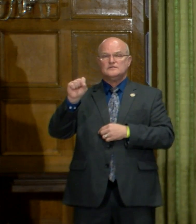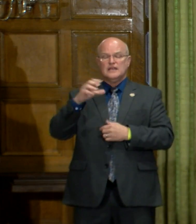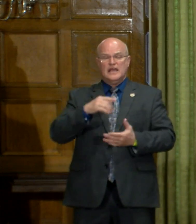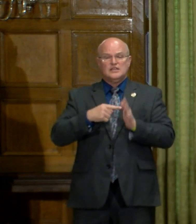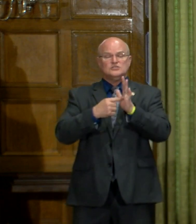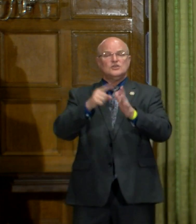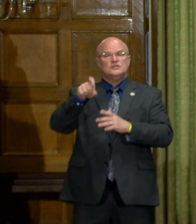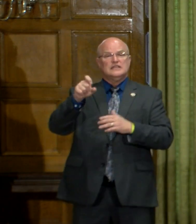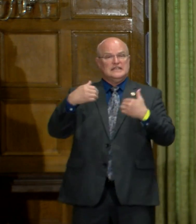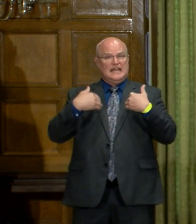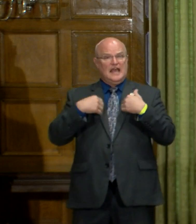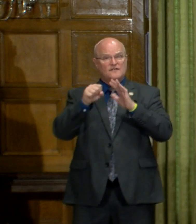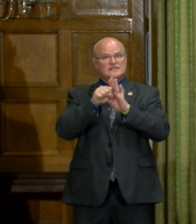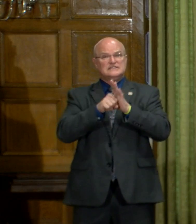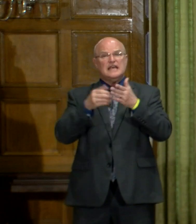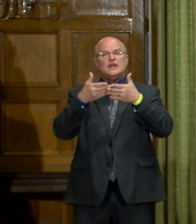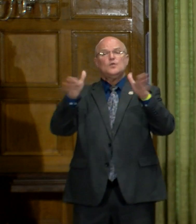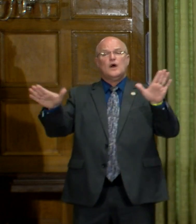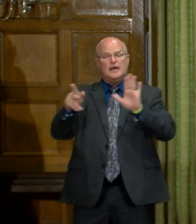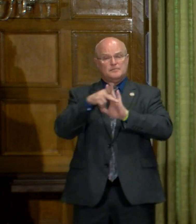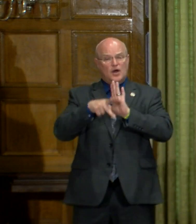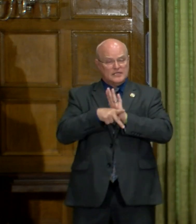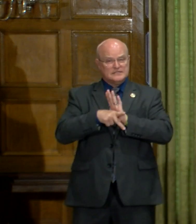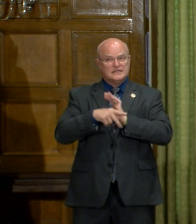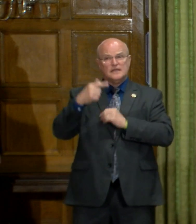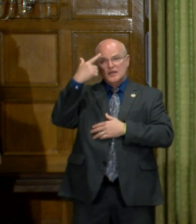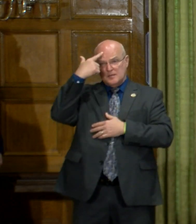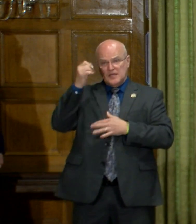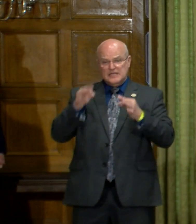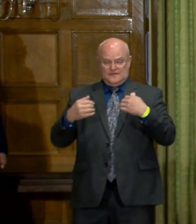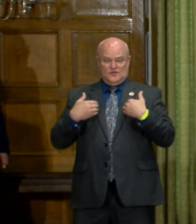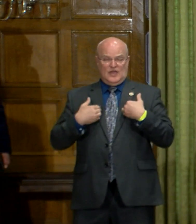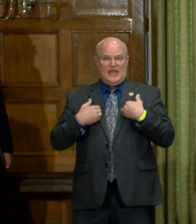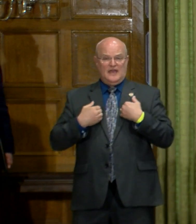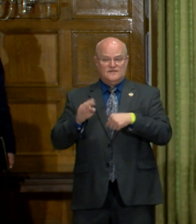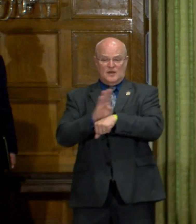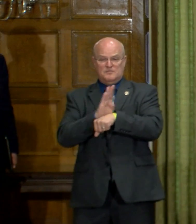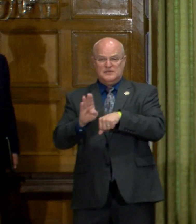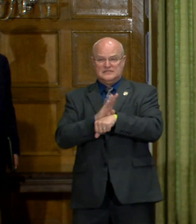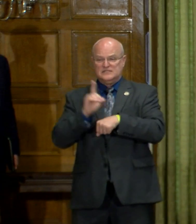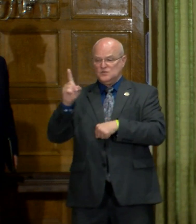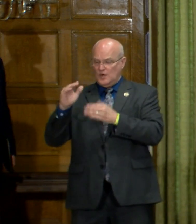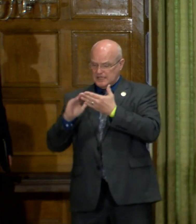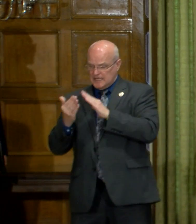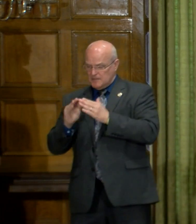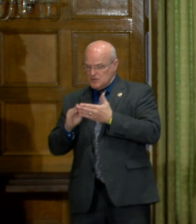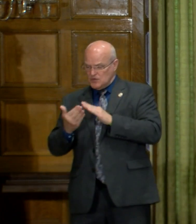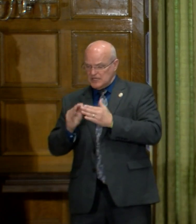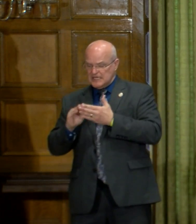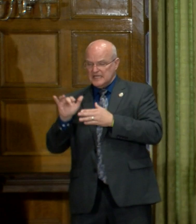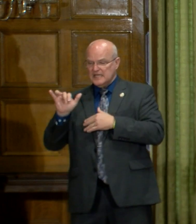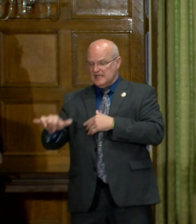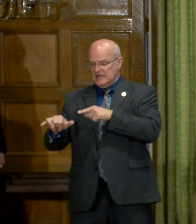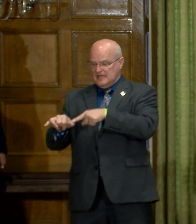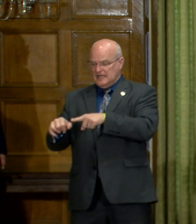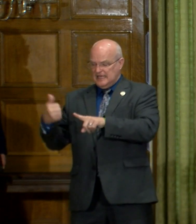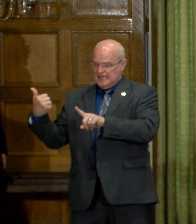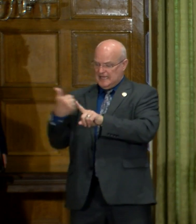up the need to have a statewide policy, because if you have a business in one community, it impacts